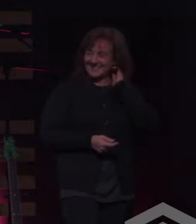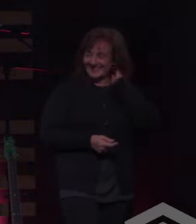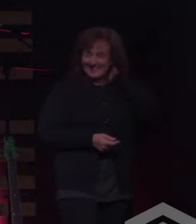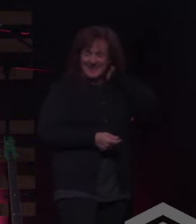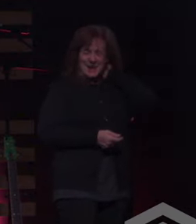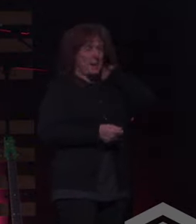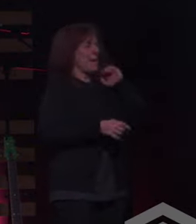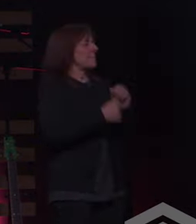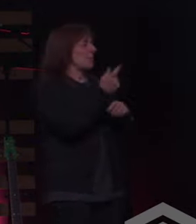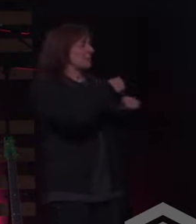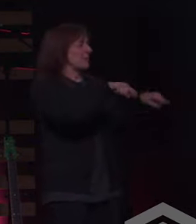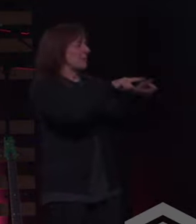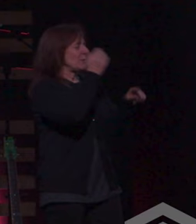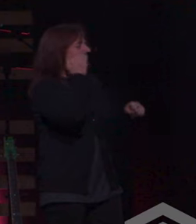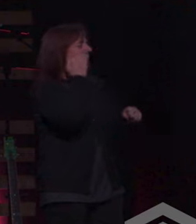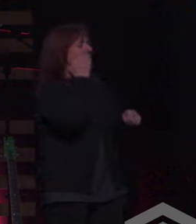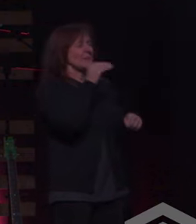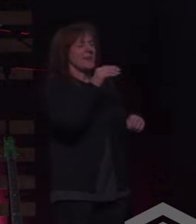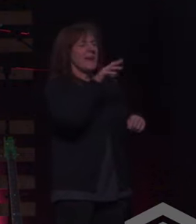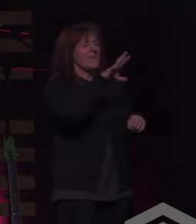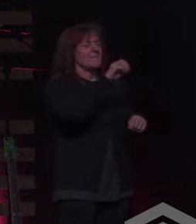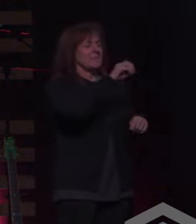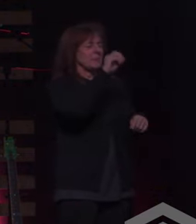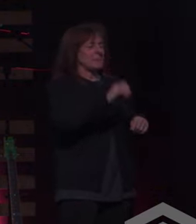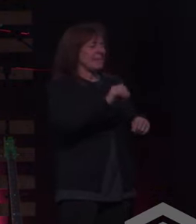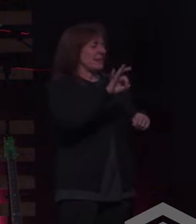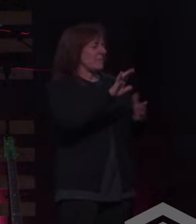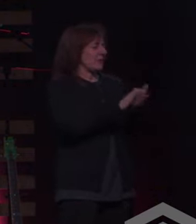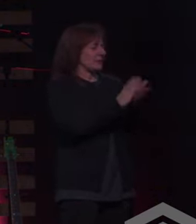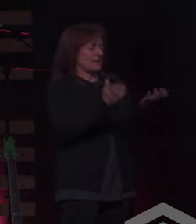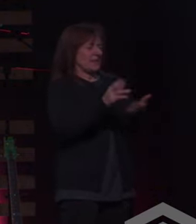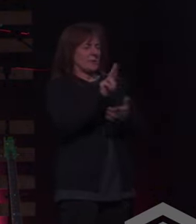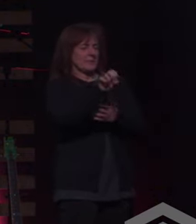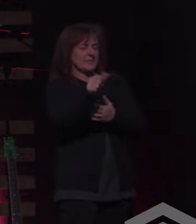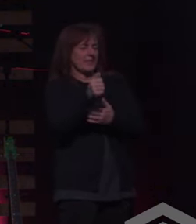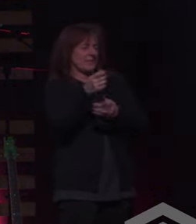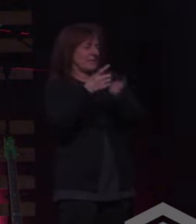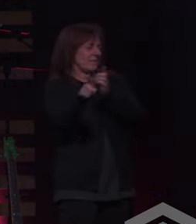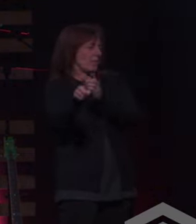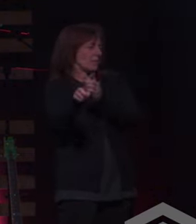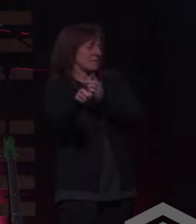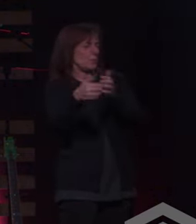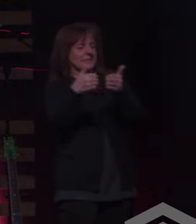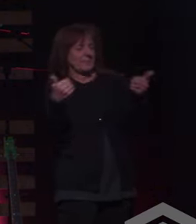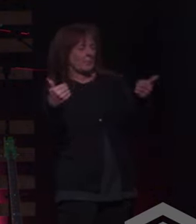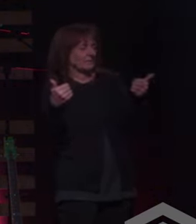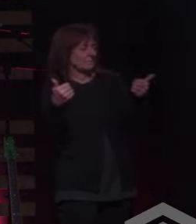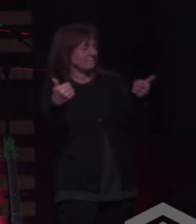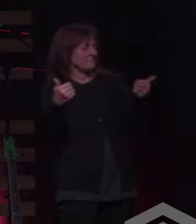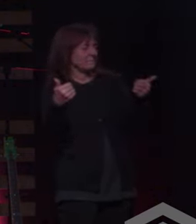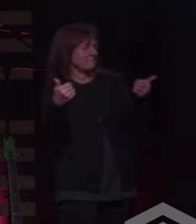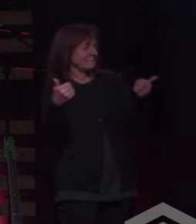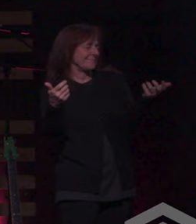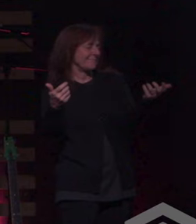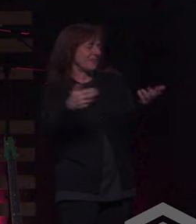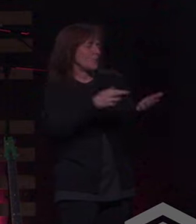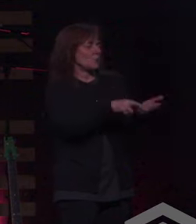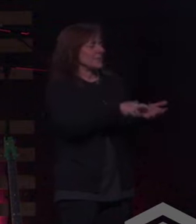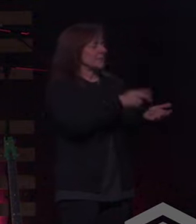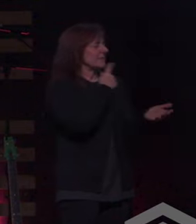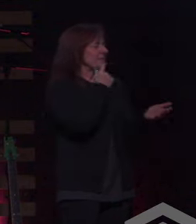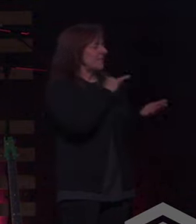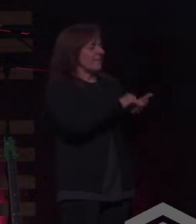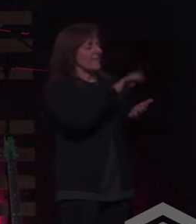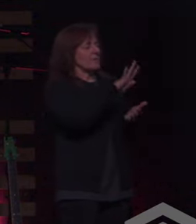As most of you know, almost 50% of marriages in the United States will end in divorce or separation. Researchers estimate